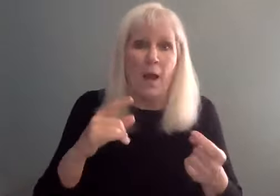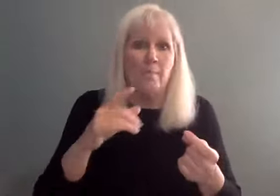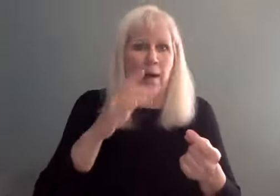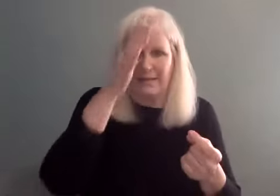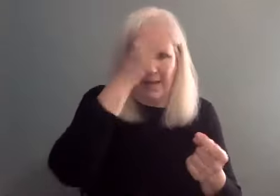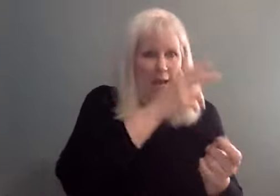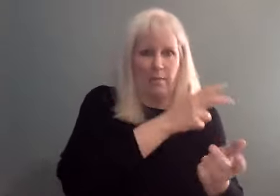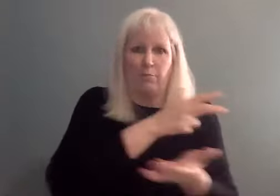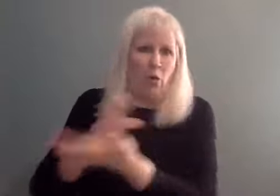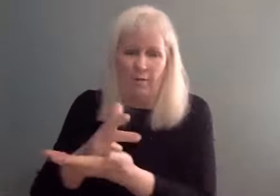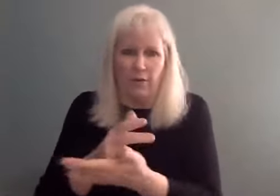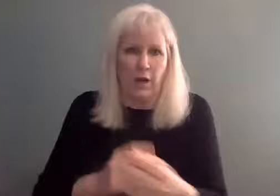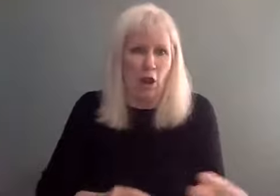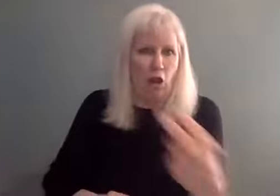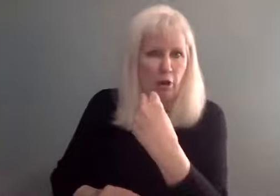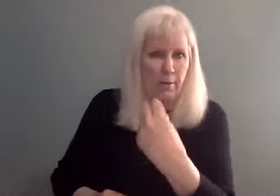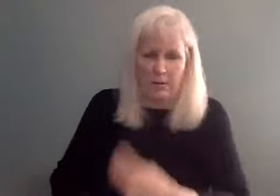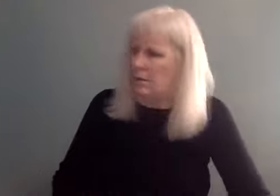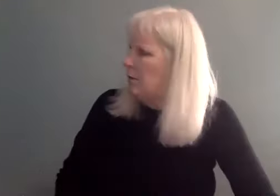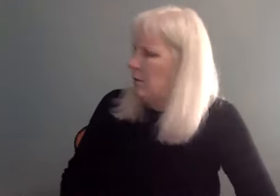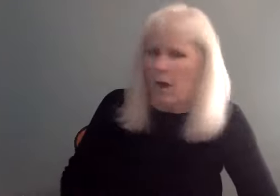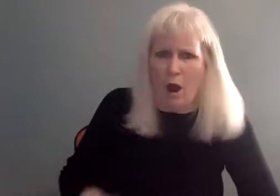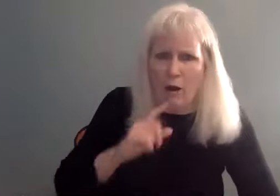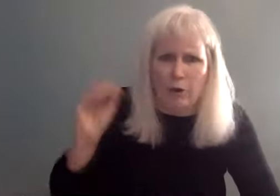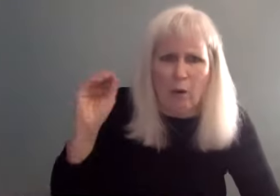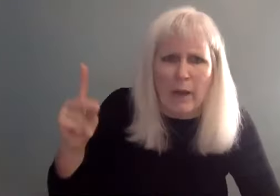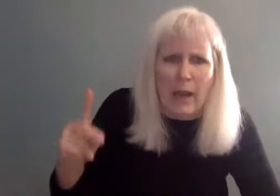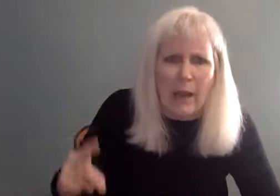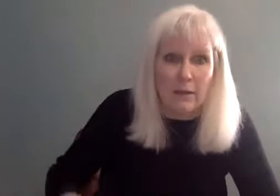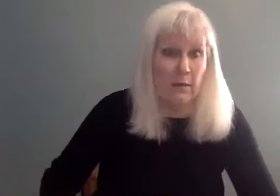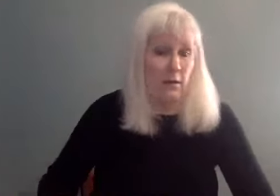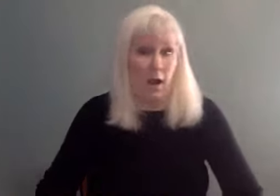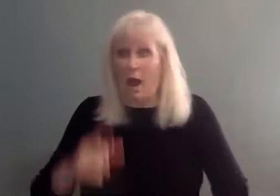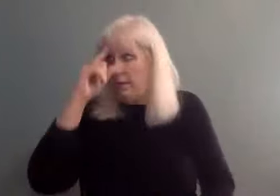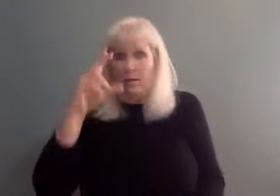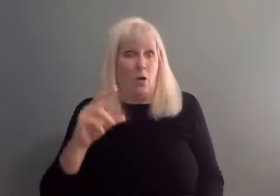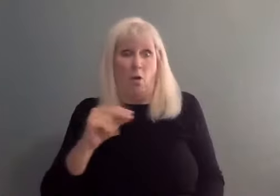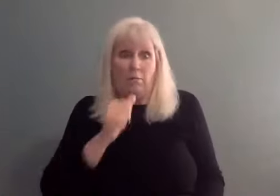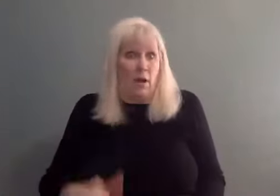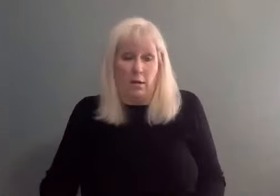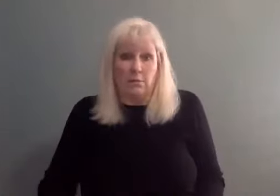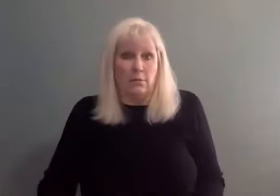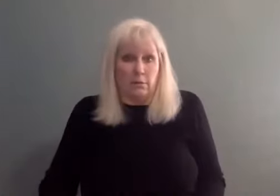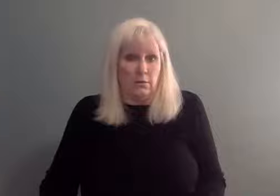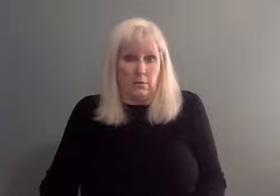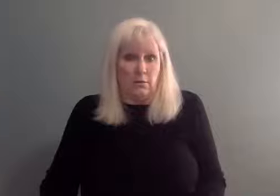and looks at me, and he said, "Are you okay?" And I thought, no, I'm not. this is the moment. I've had this, I've